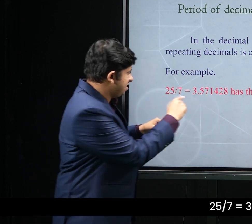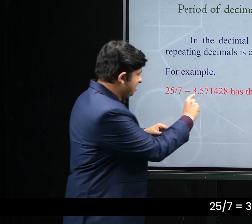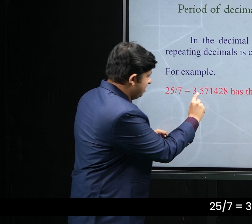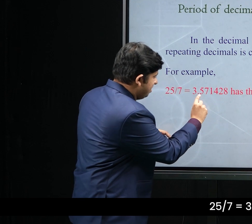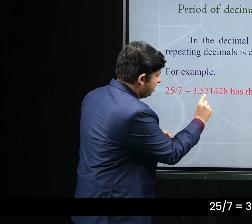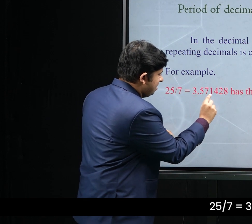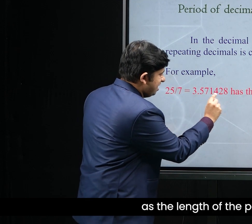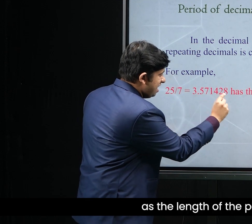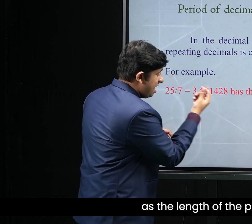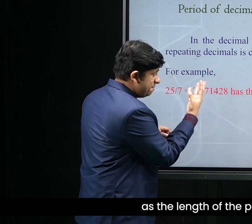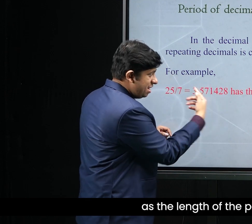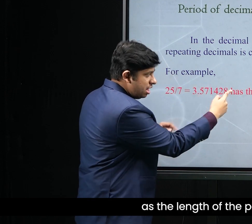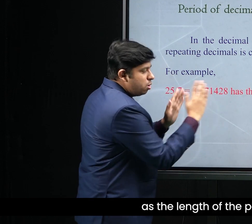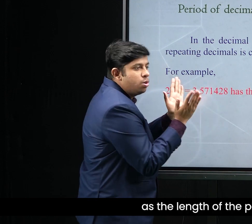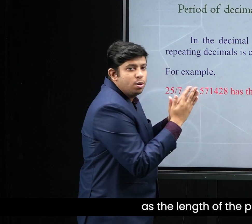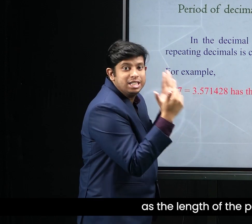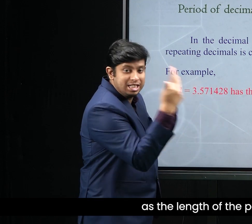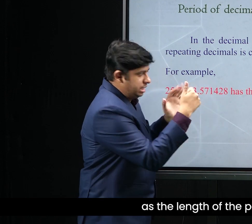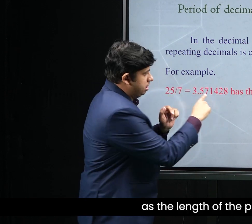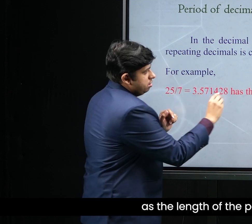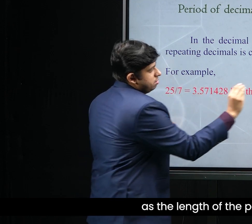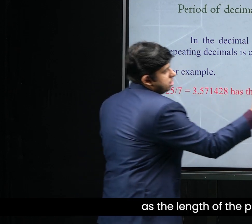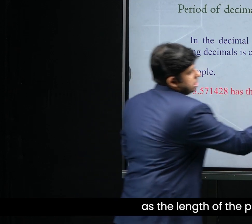3.571428, as the length of the period of decimal is 6.